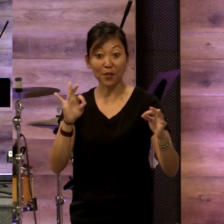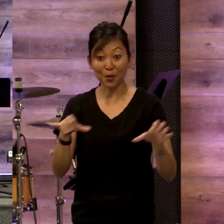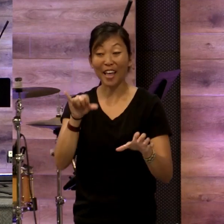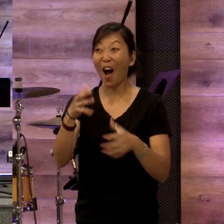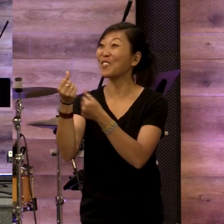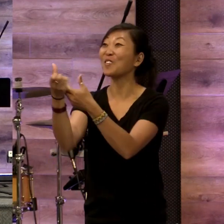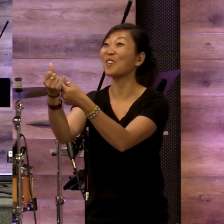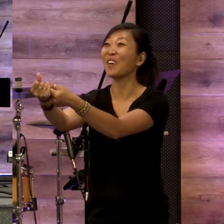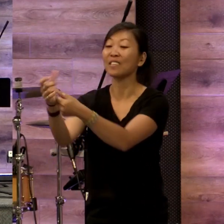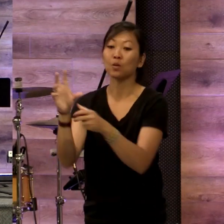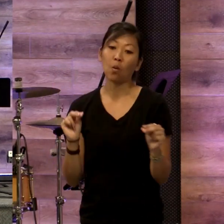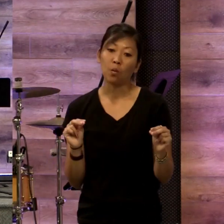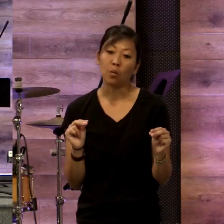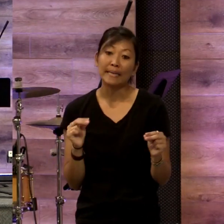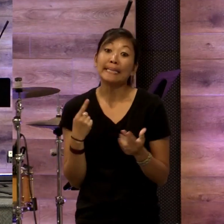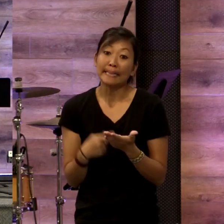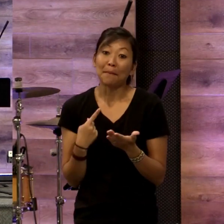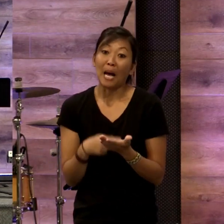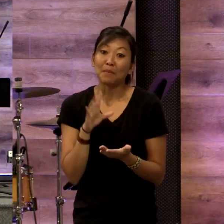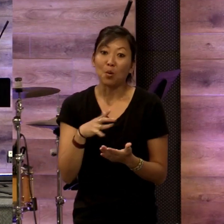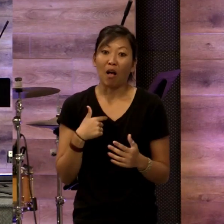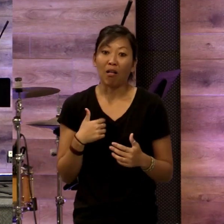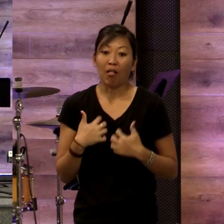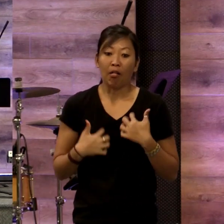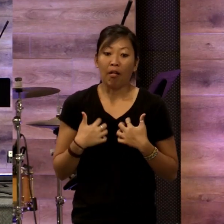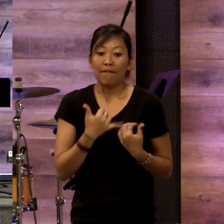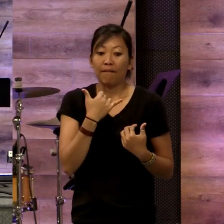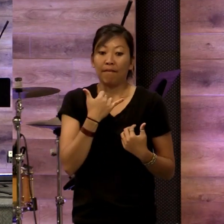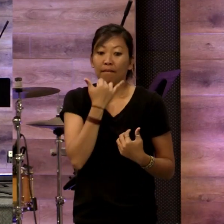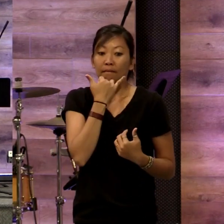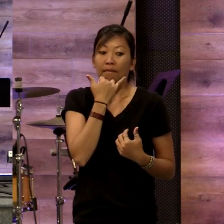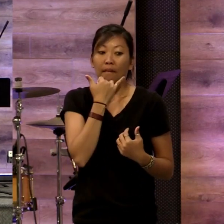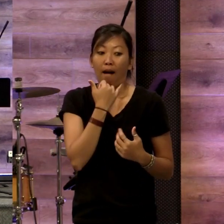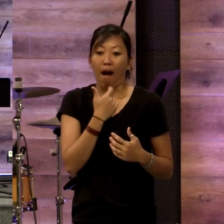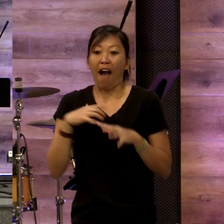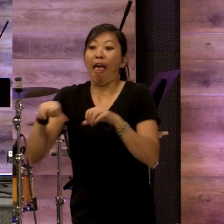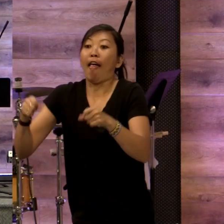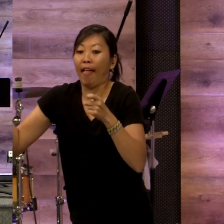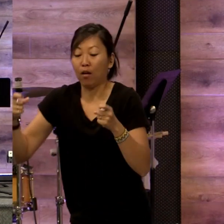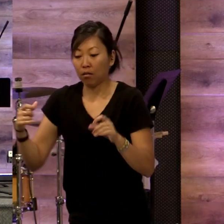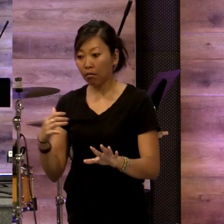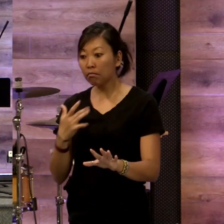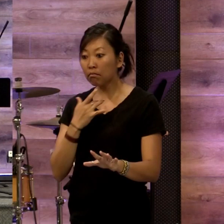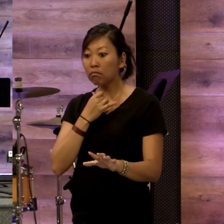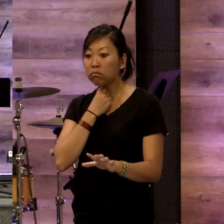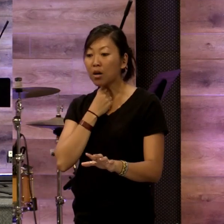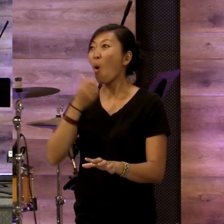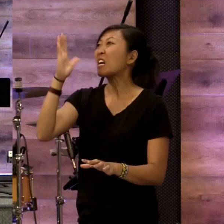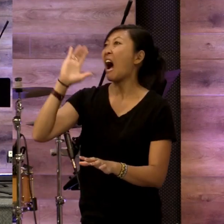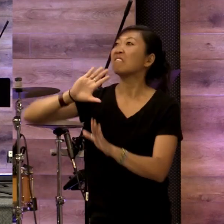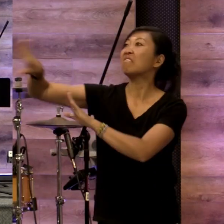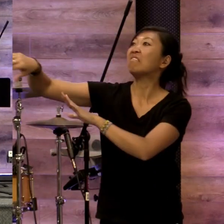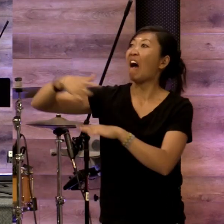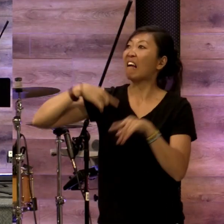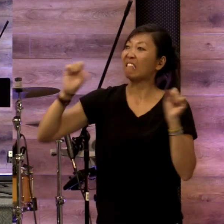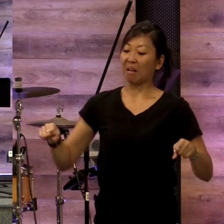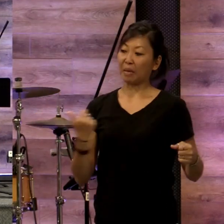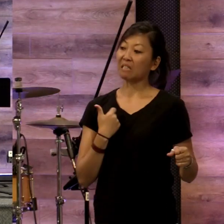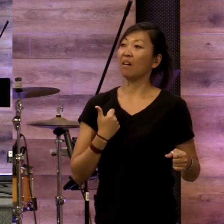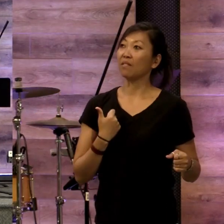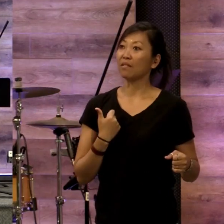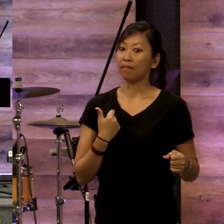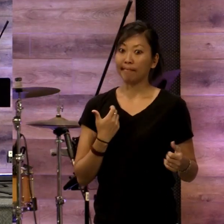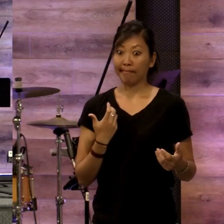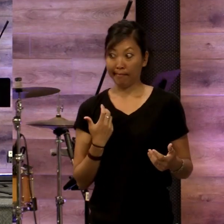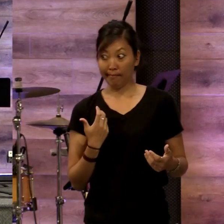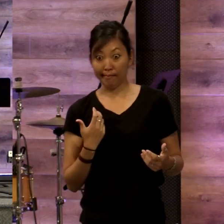are moments where you have a crisis of faith and you make the wrong decision. You seize control. You say, "No, God, I got this." How's that